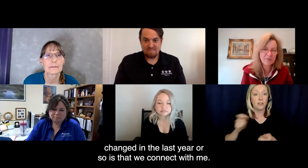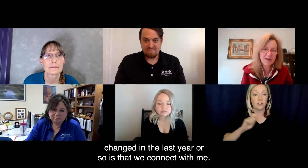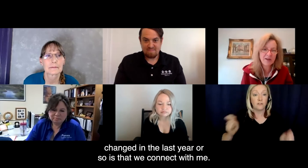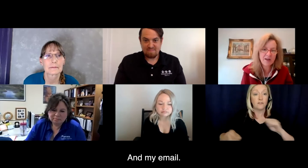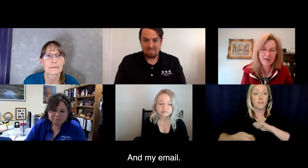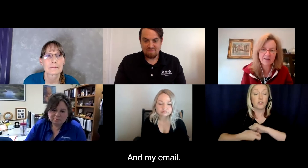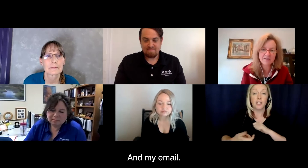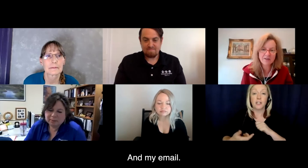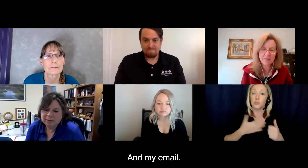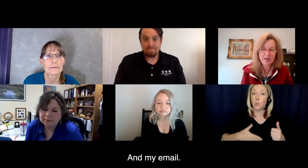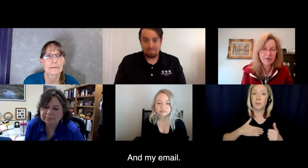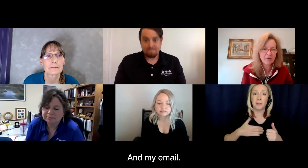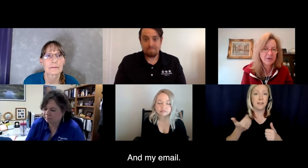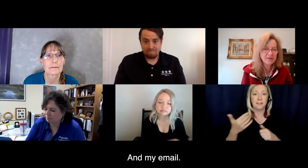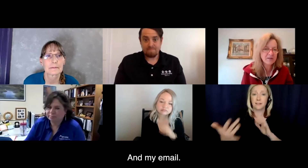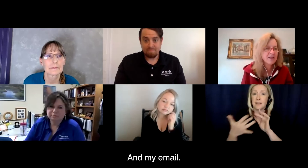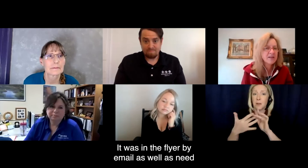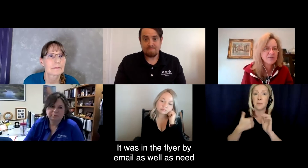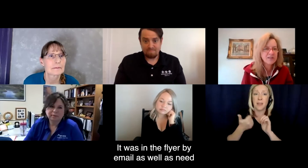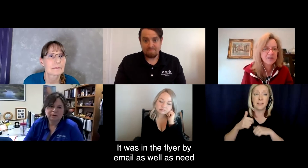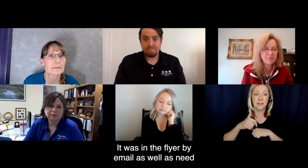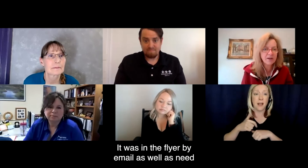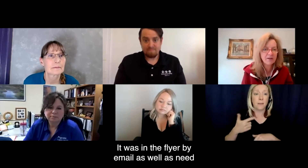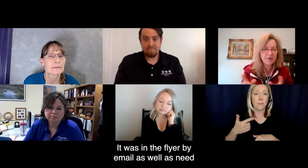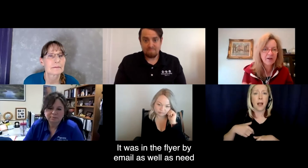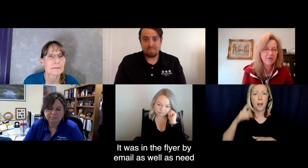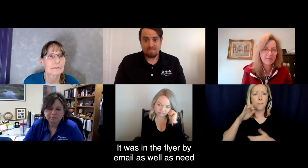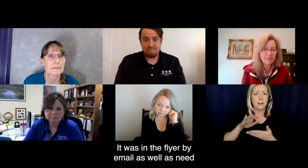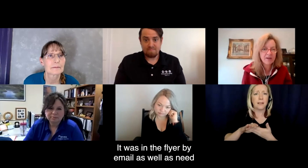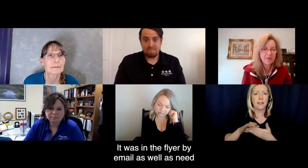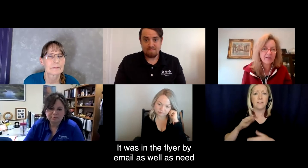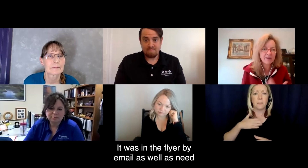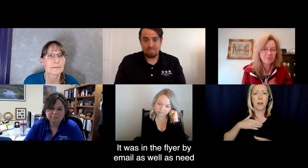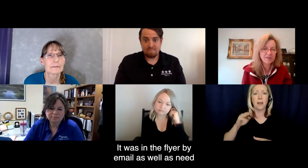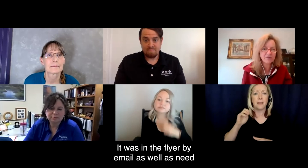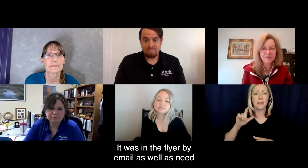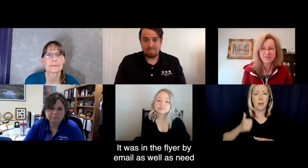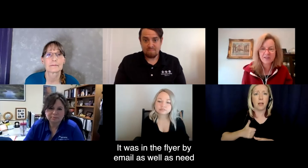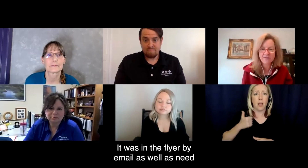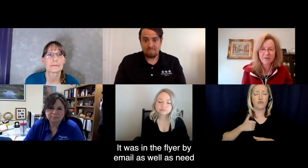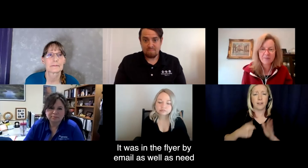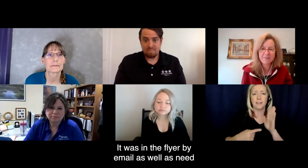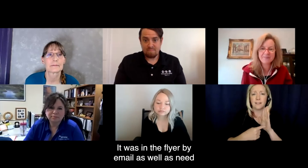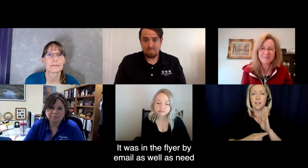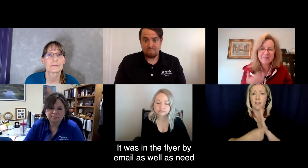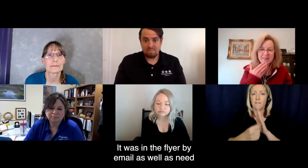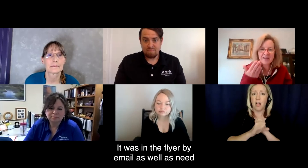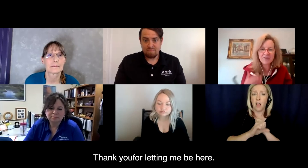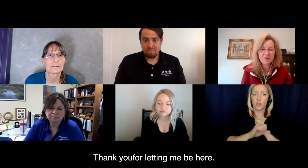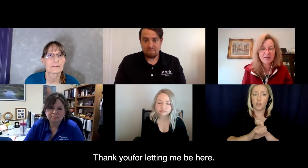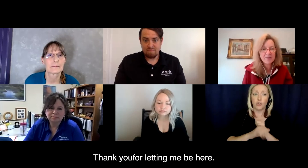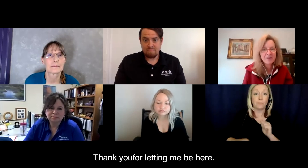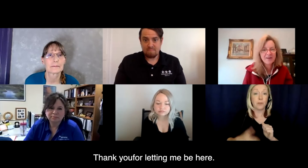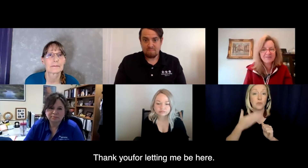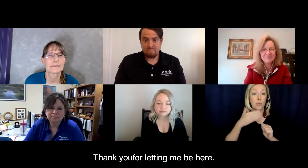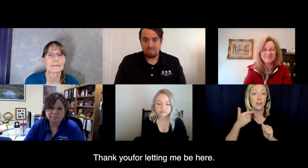with me, and my email will be, I think it was in the flyer, my email, as well as Travis knows how to find me. Thank you for